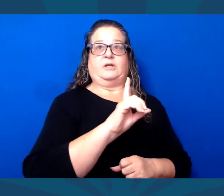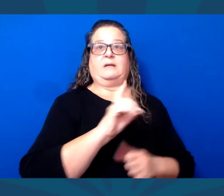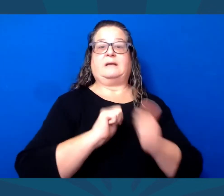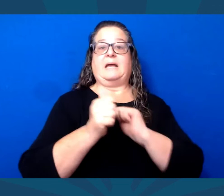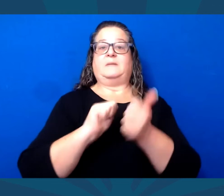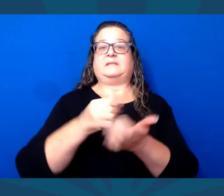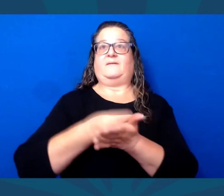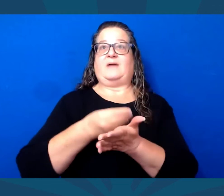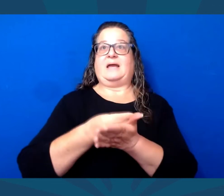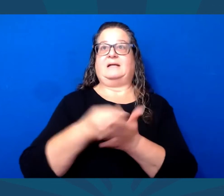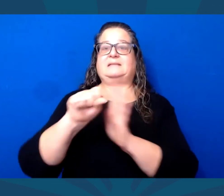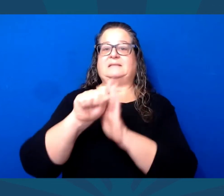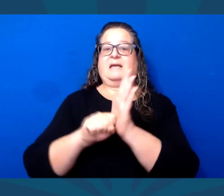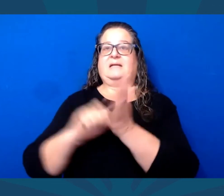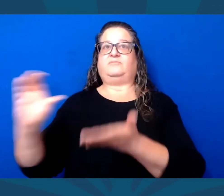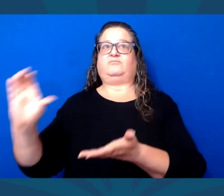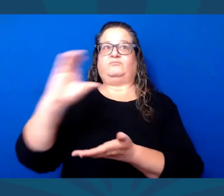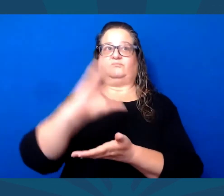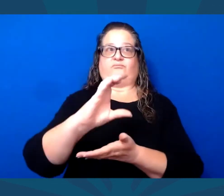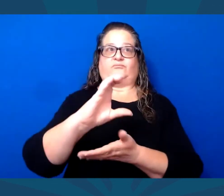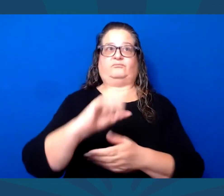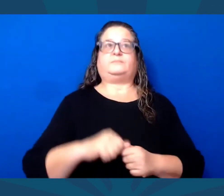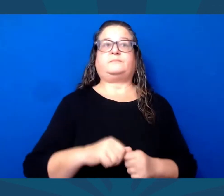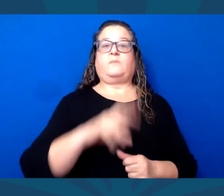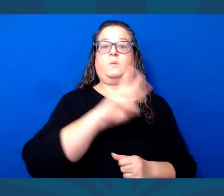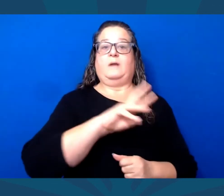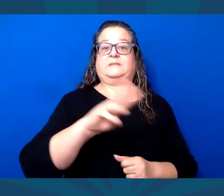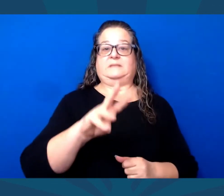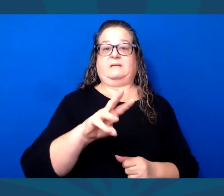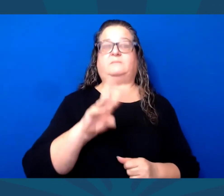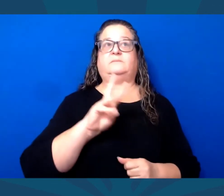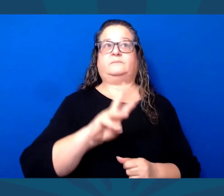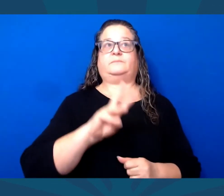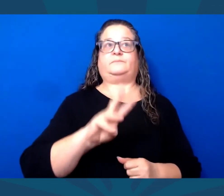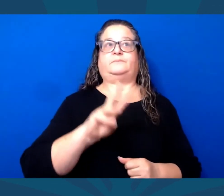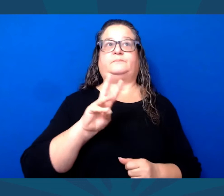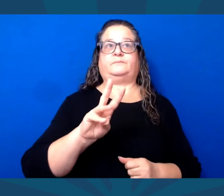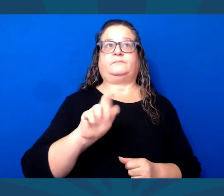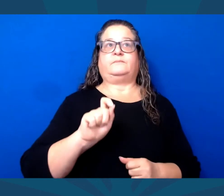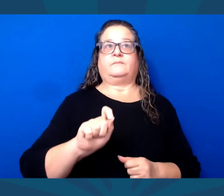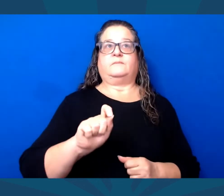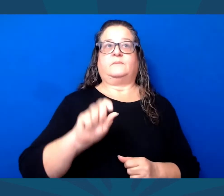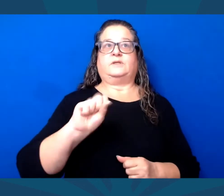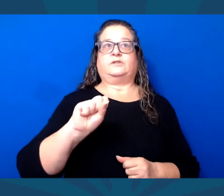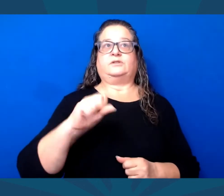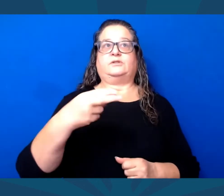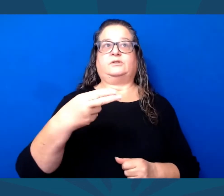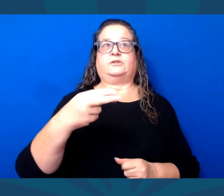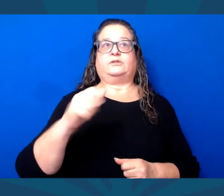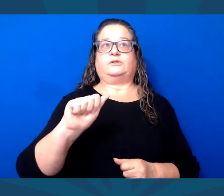Party Democratic. Campaign funding, participating. Website,